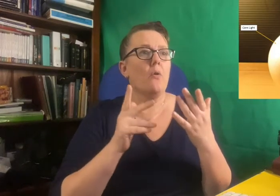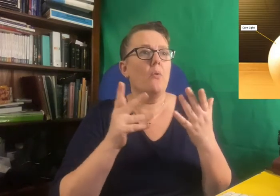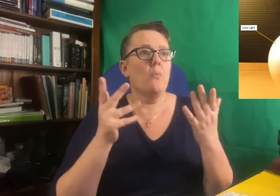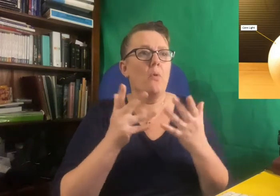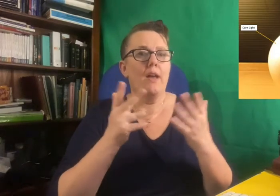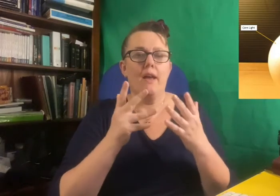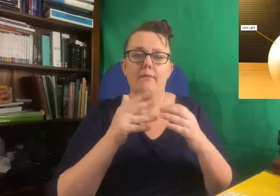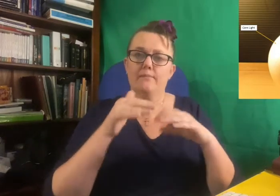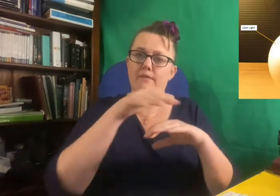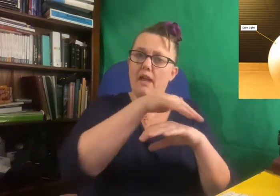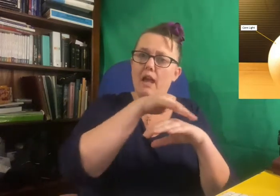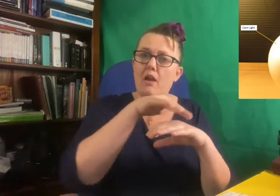That's the part where